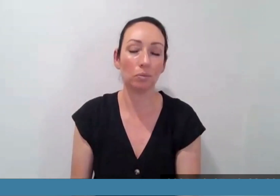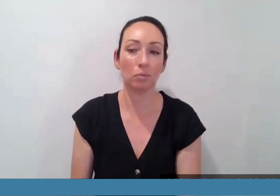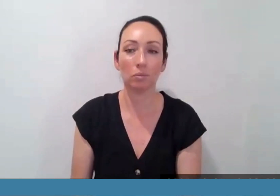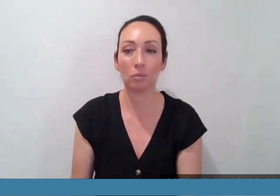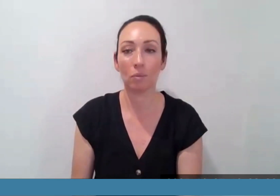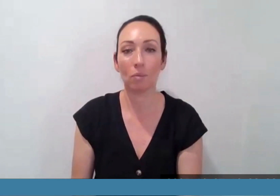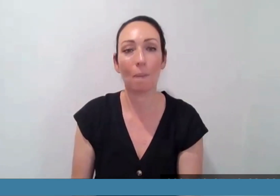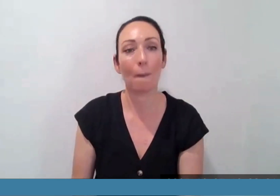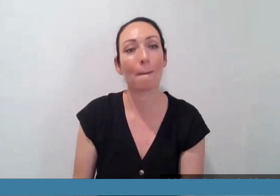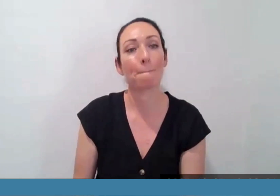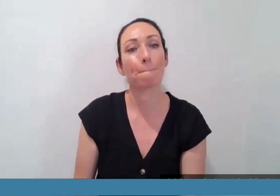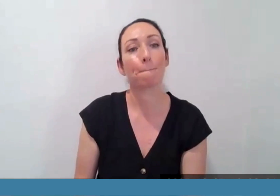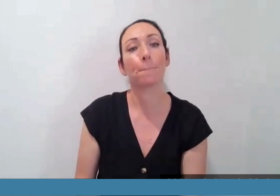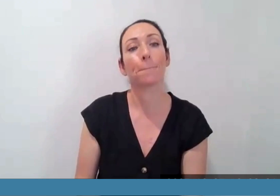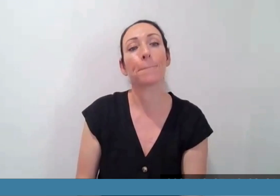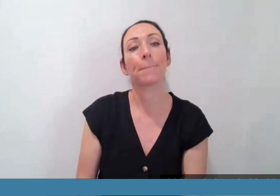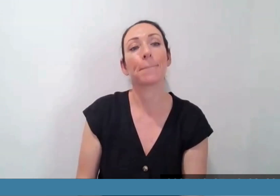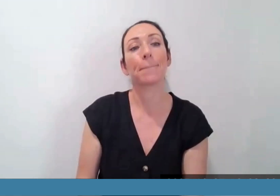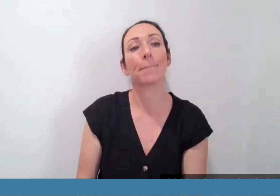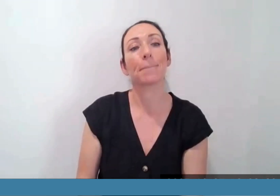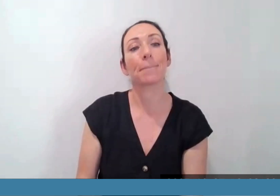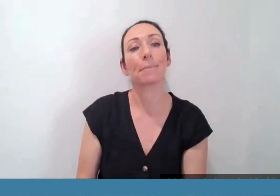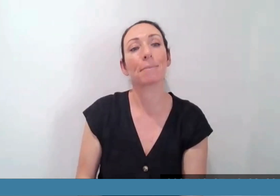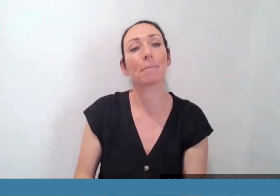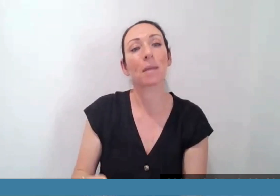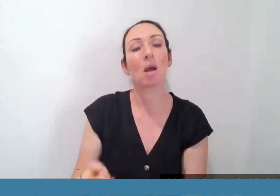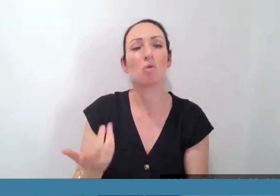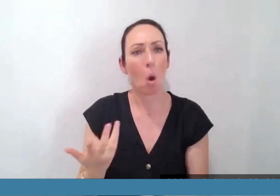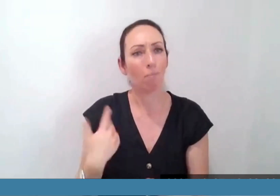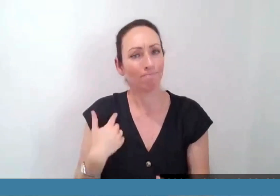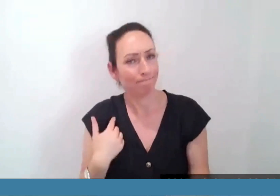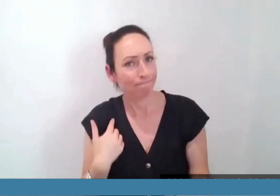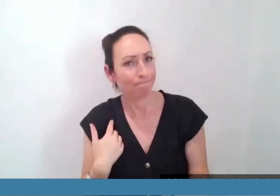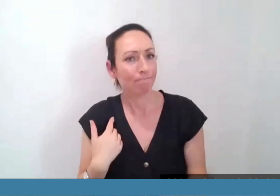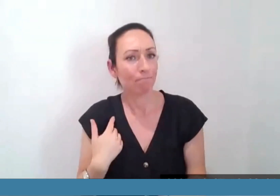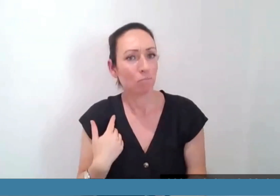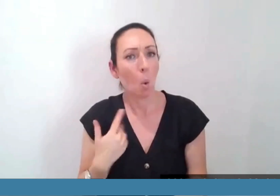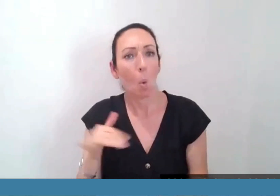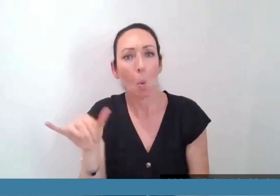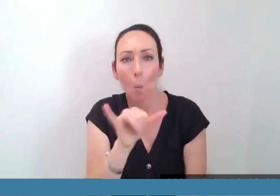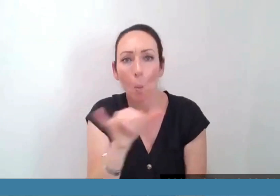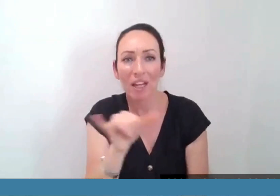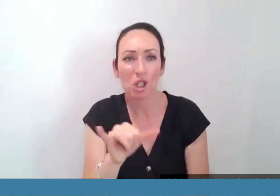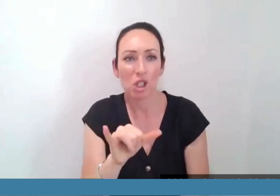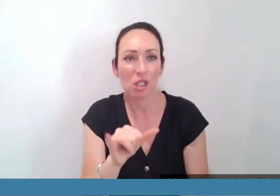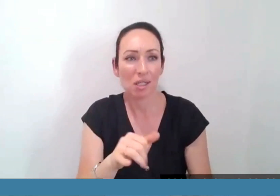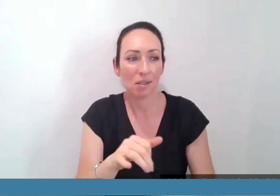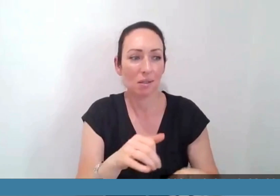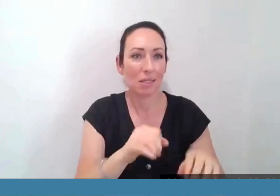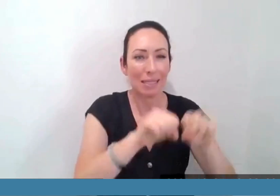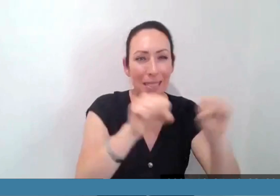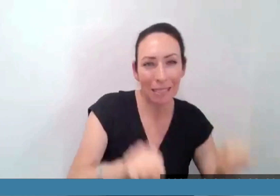So we asked ourselves, which system or service could we focus on to make the biggest